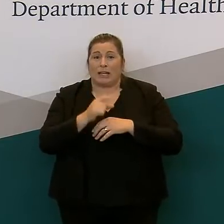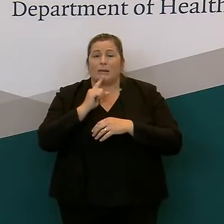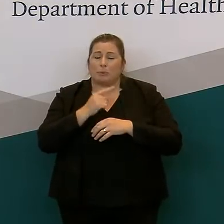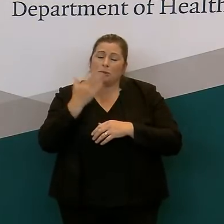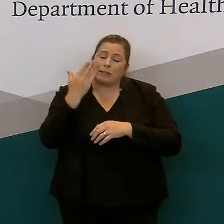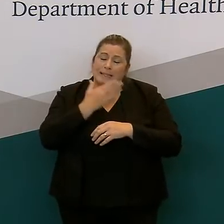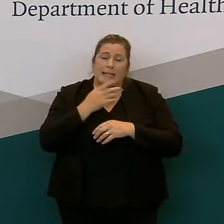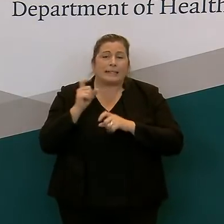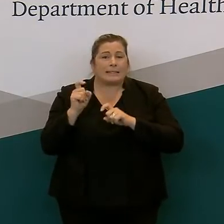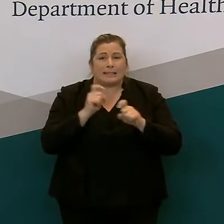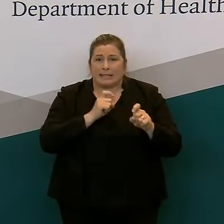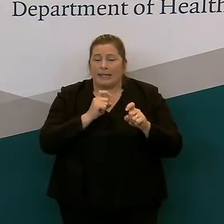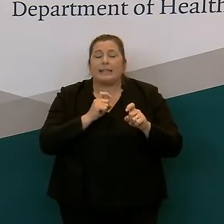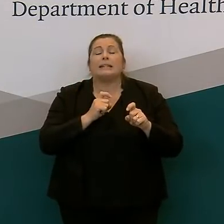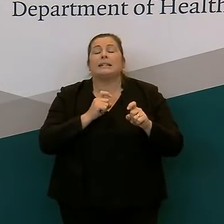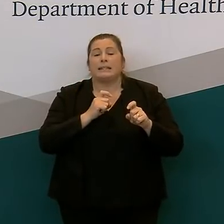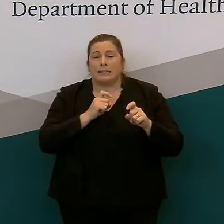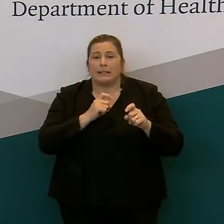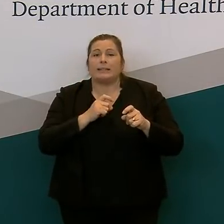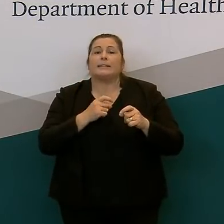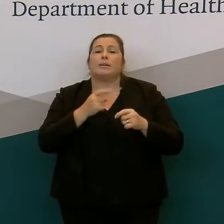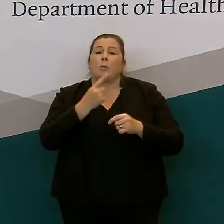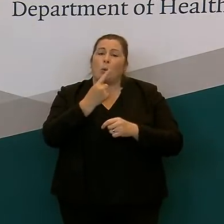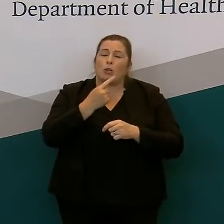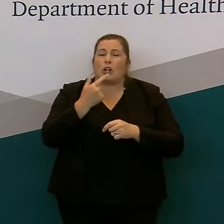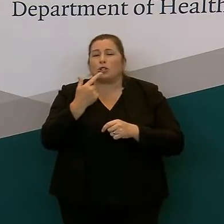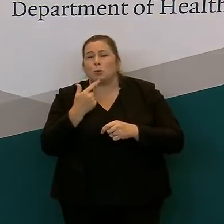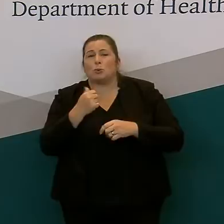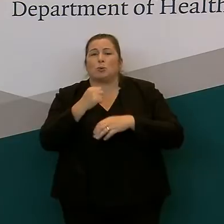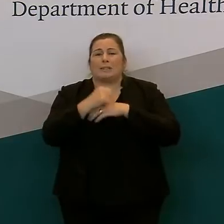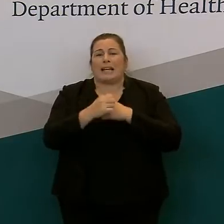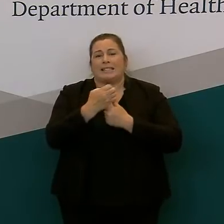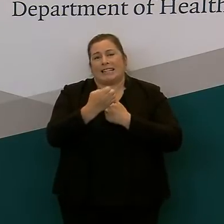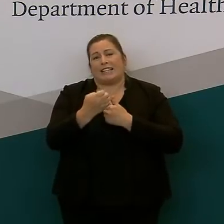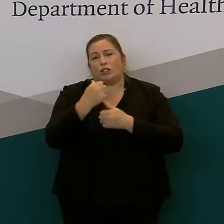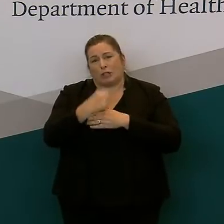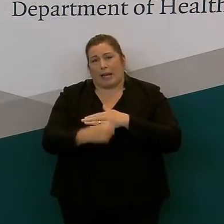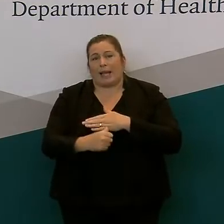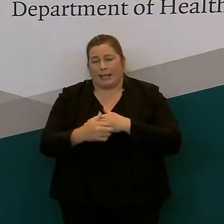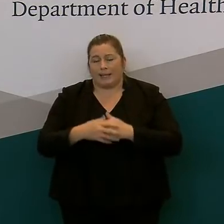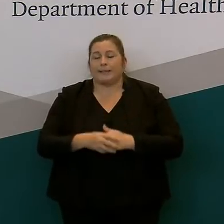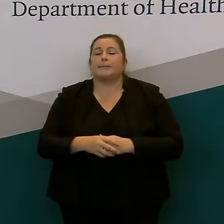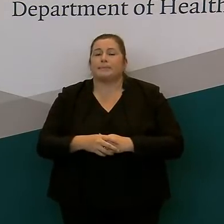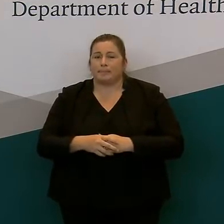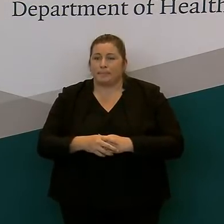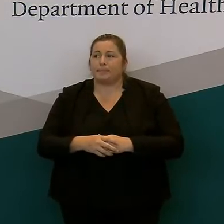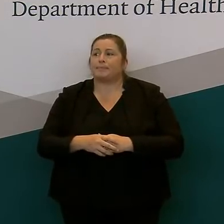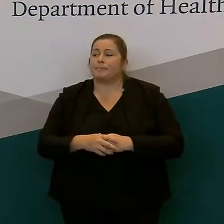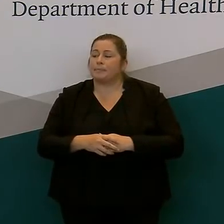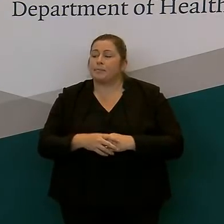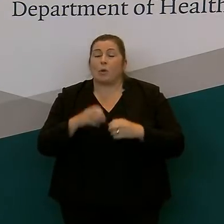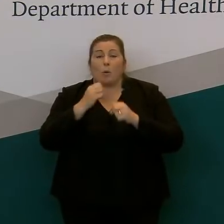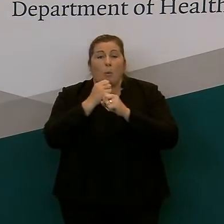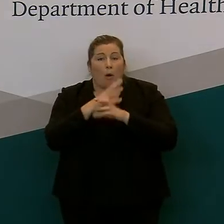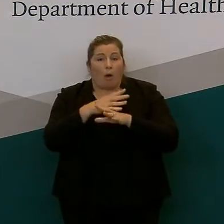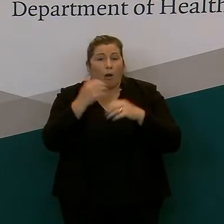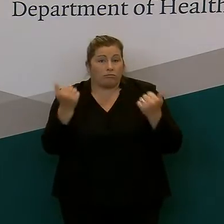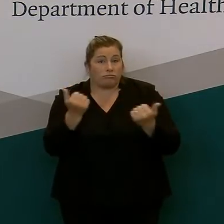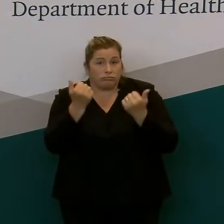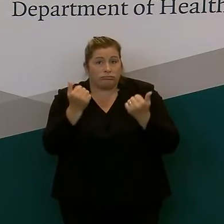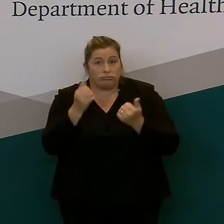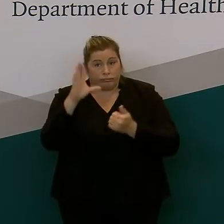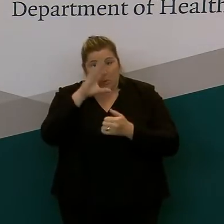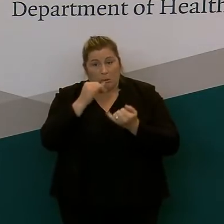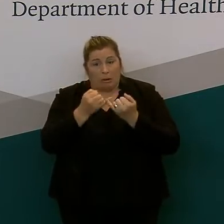confirming one or two deaths on average per day. So all of the indicators continuing to